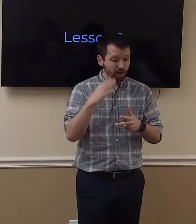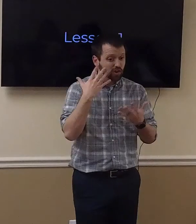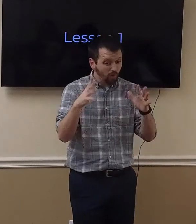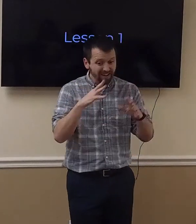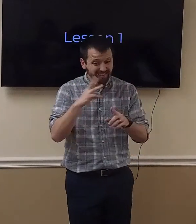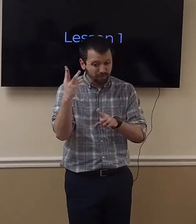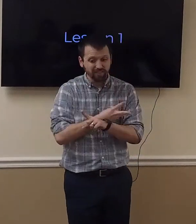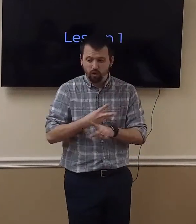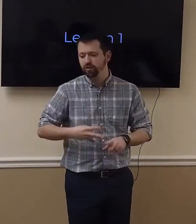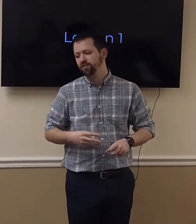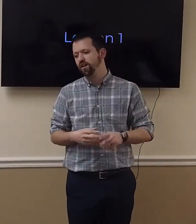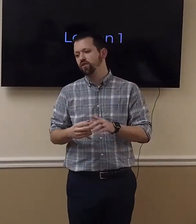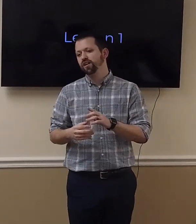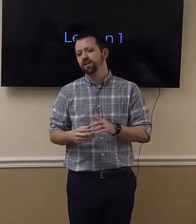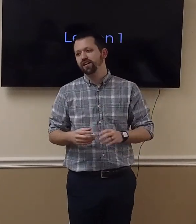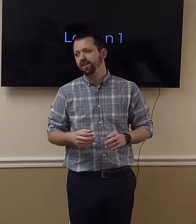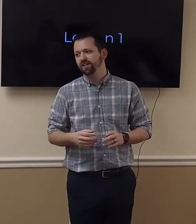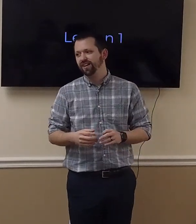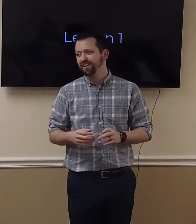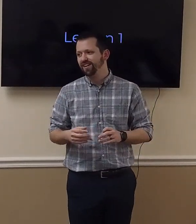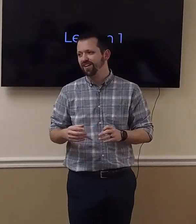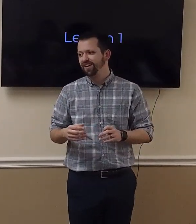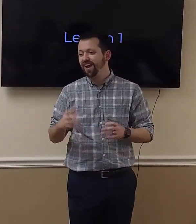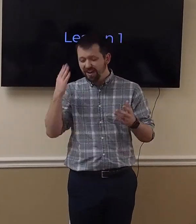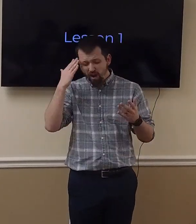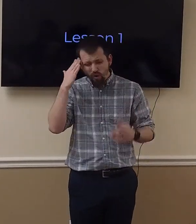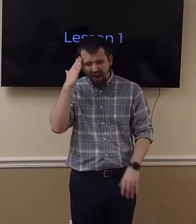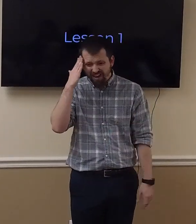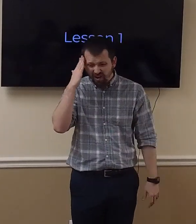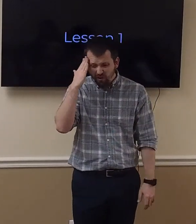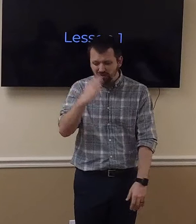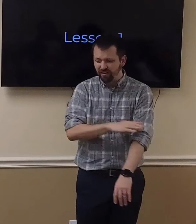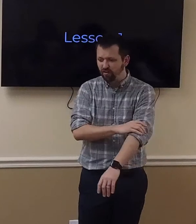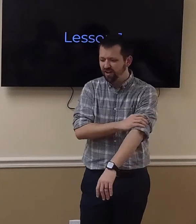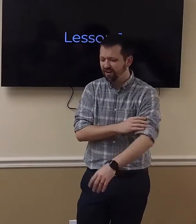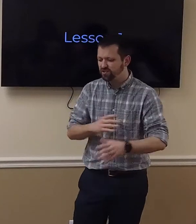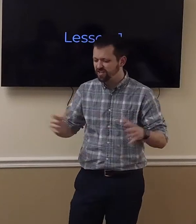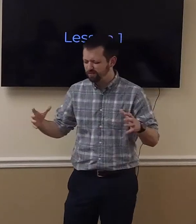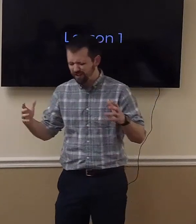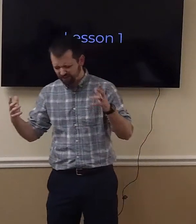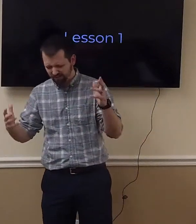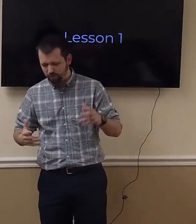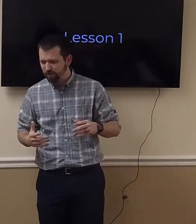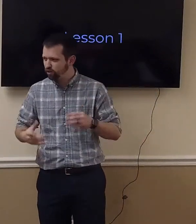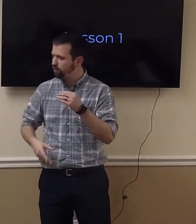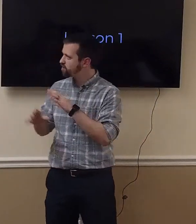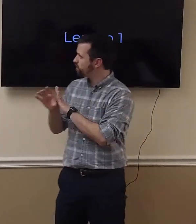she's already 6 months old. So, what? I know. So, she's getting big. So maybe I'll throw a picture in one